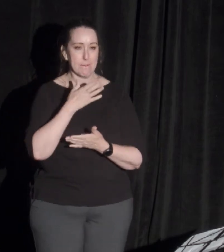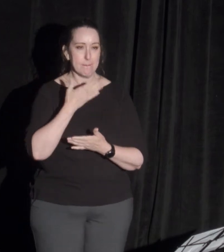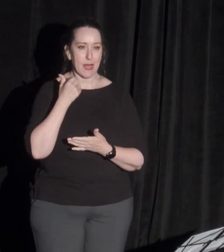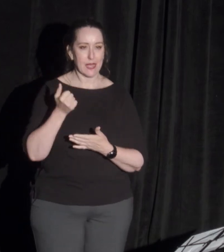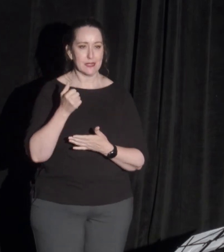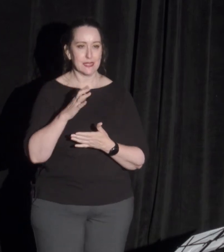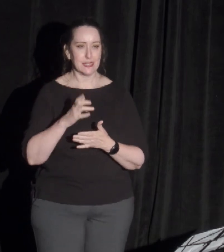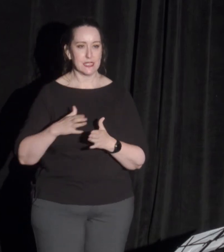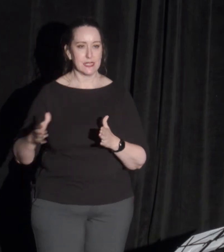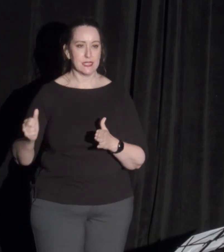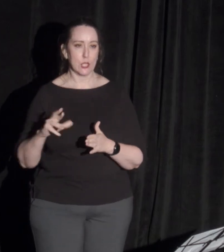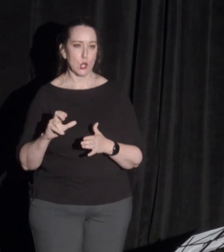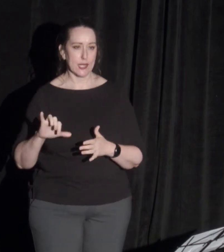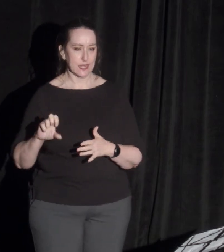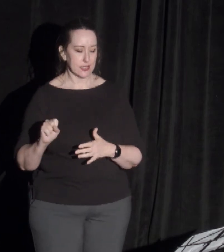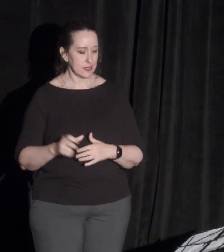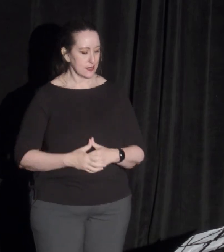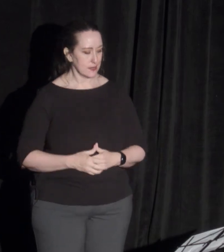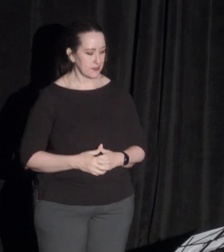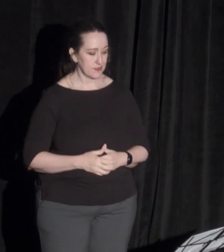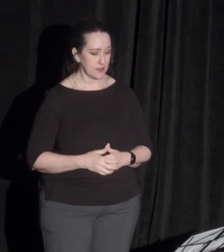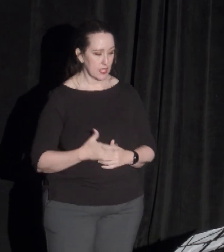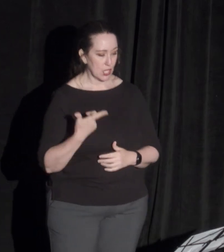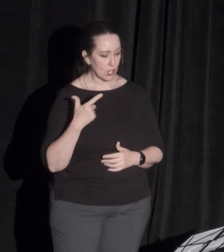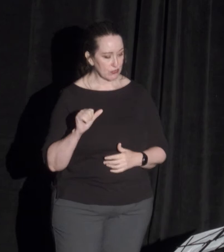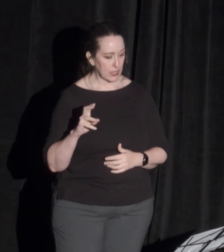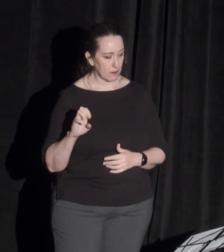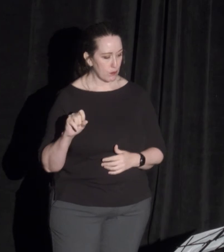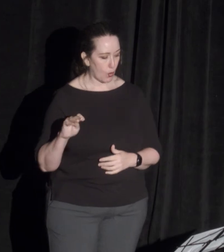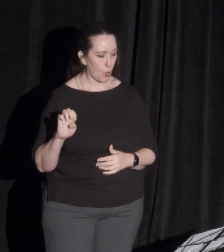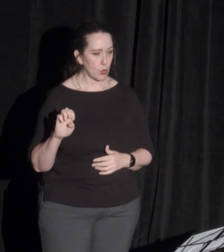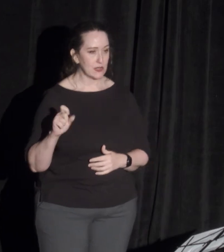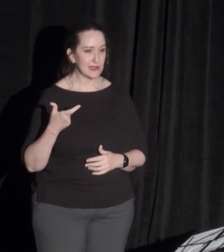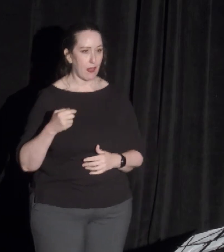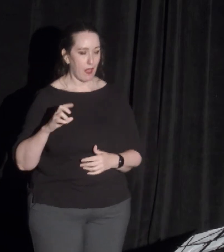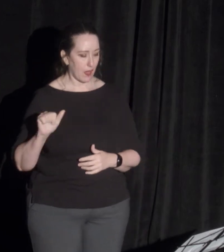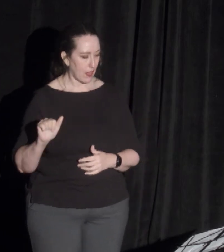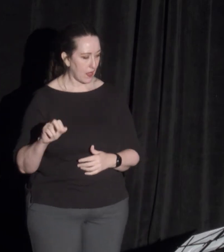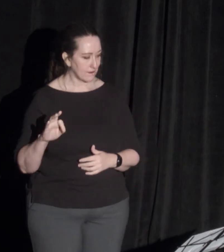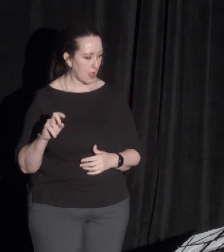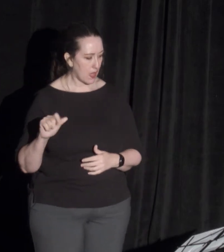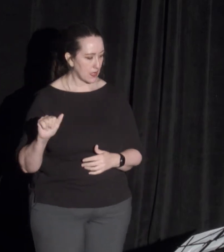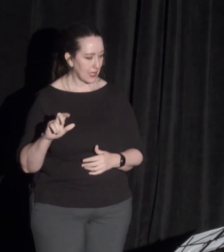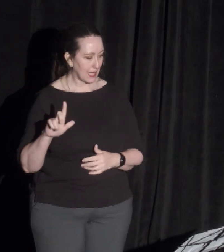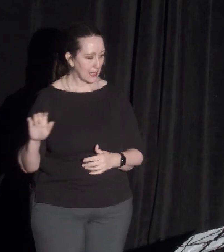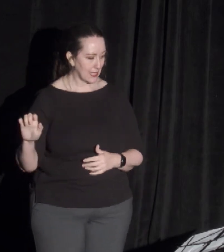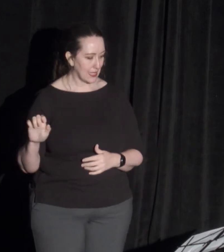Series. The Green Bone Saga by Fonda Lee from Orbit.